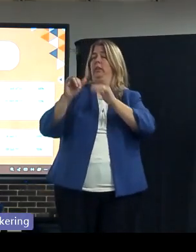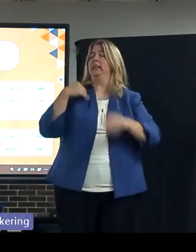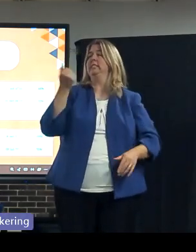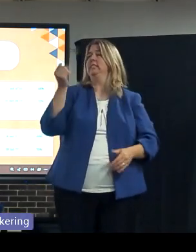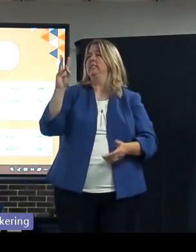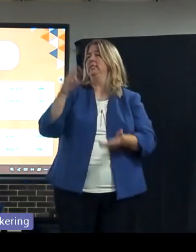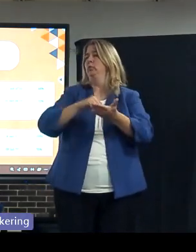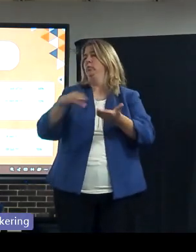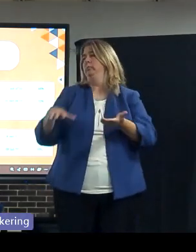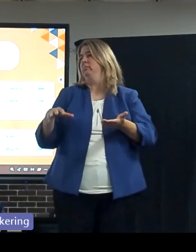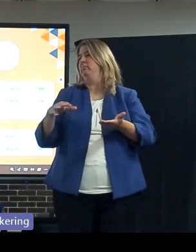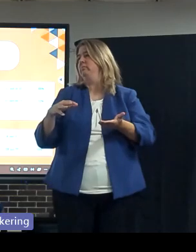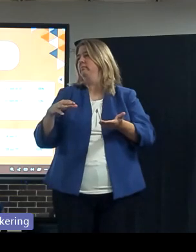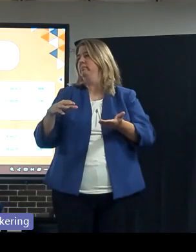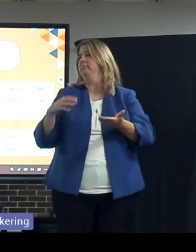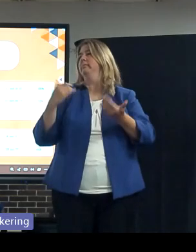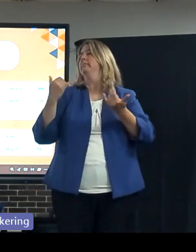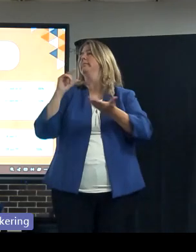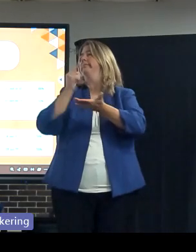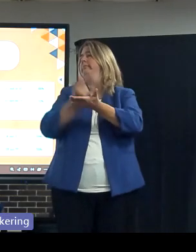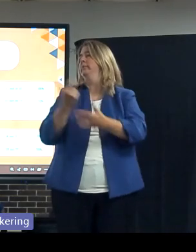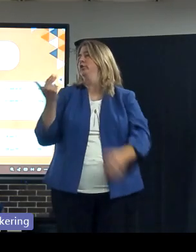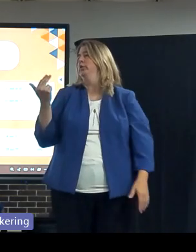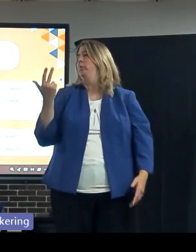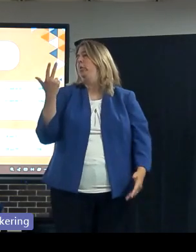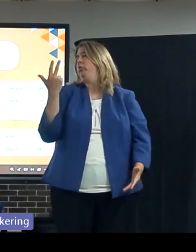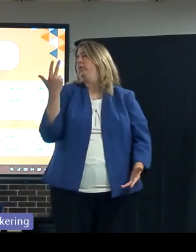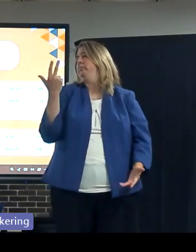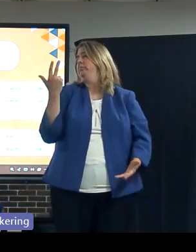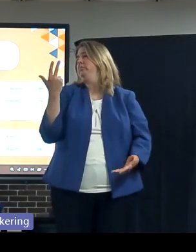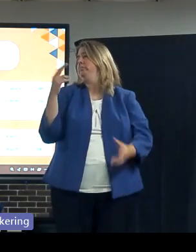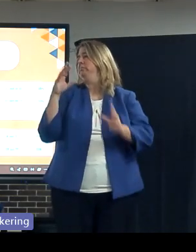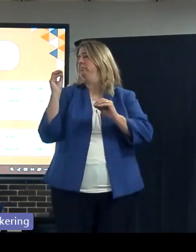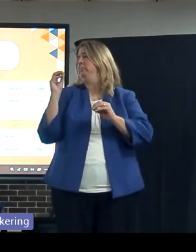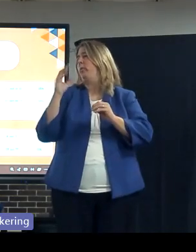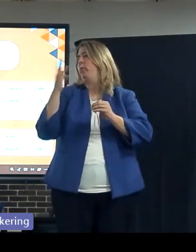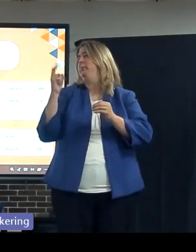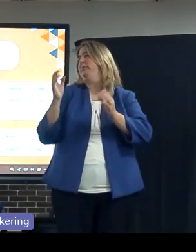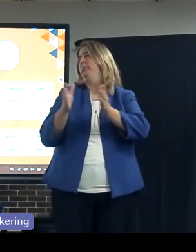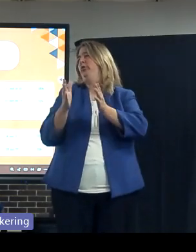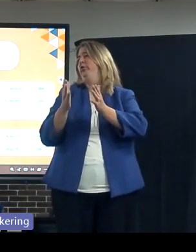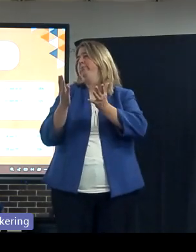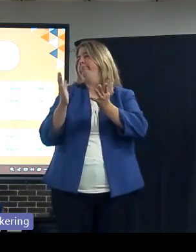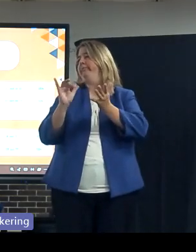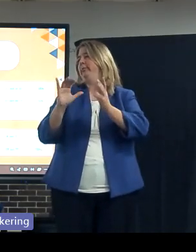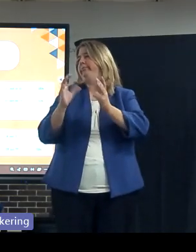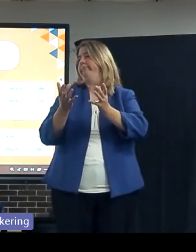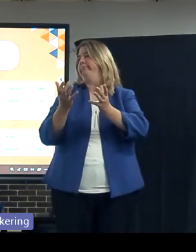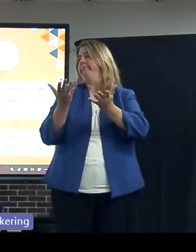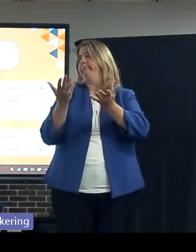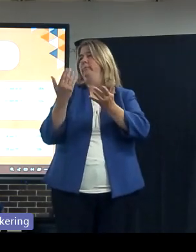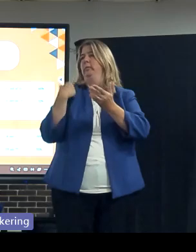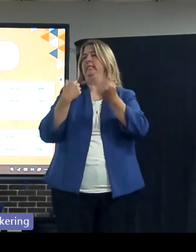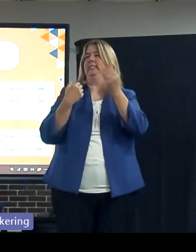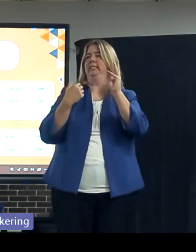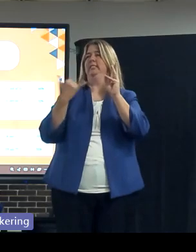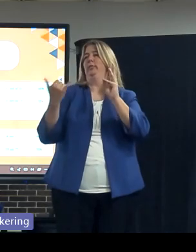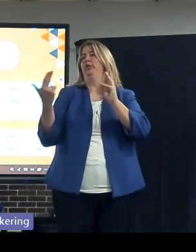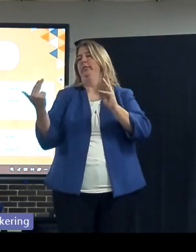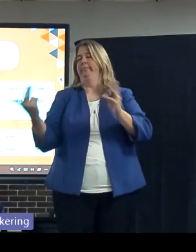At the time when that group was in elementary, there were 16 students. So as they moved through the years, they ended up with 13. So it's always